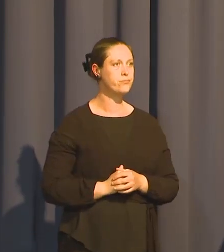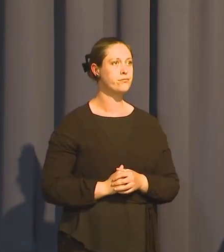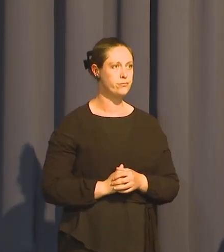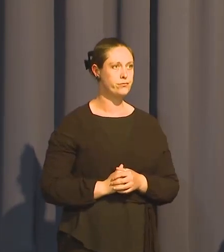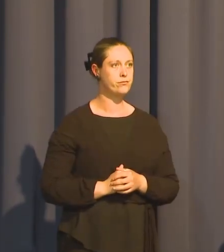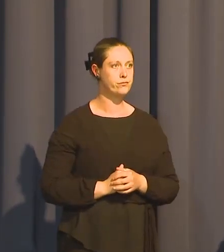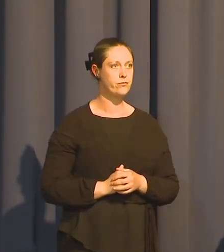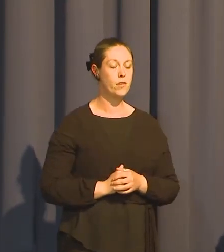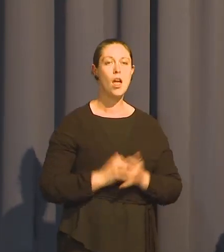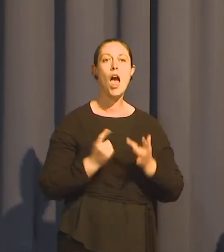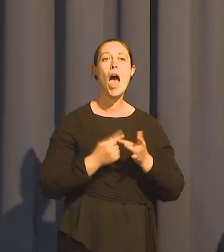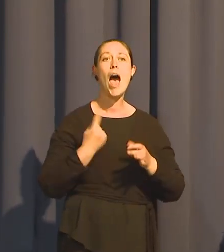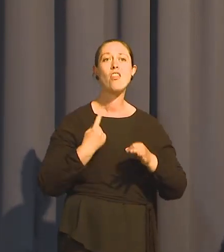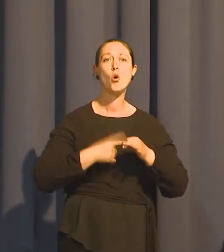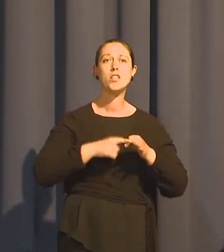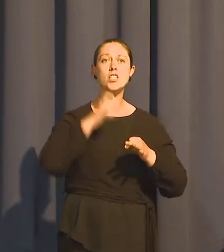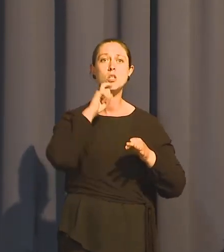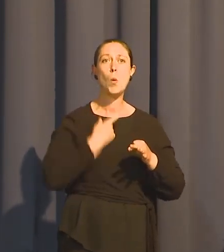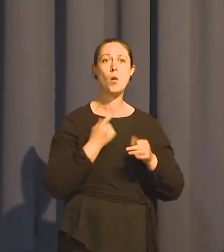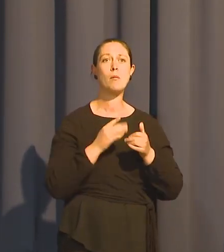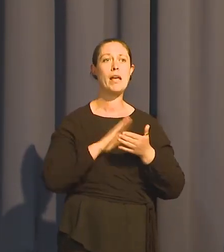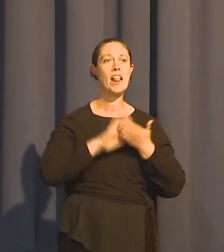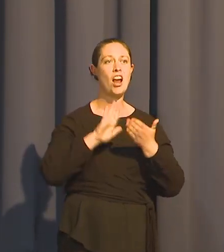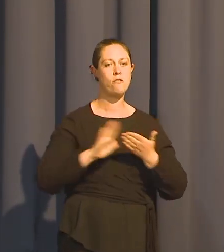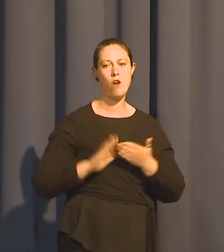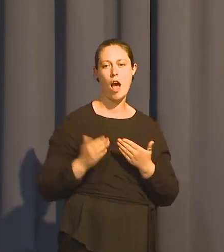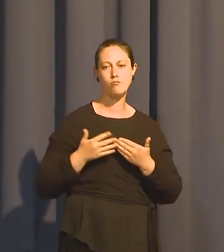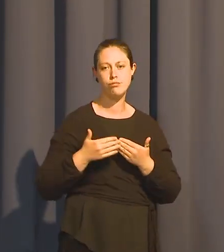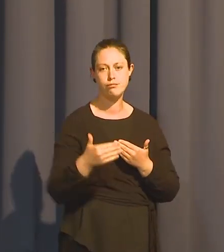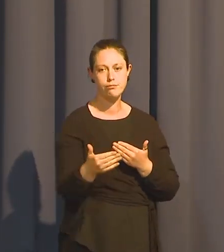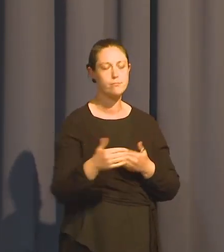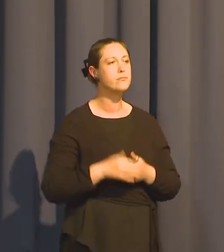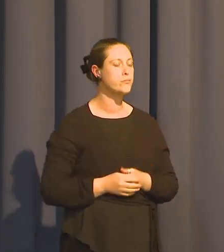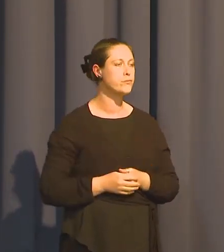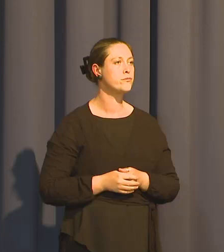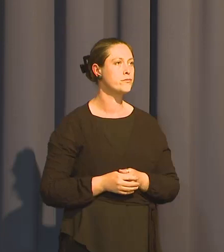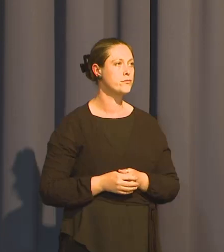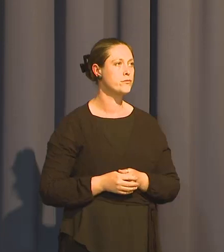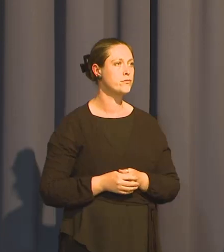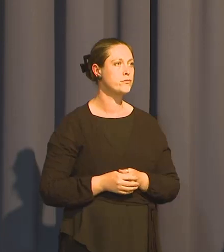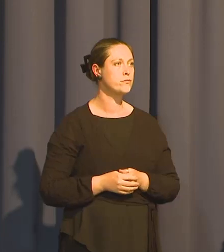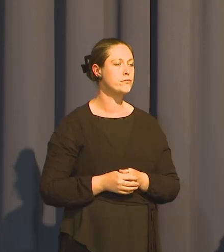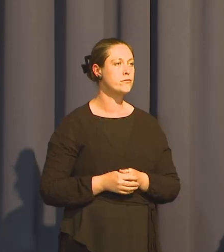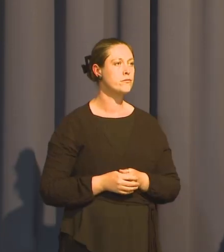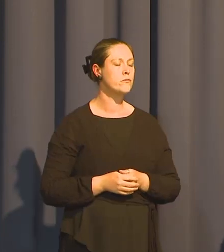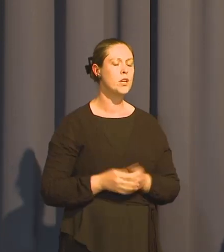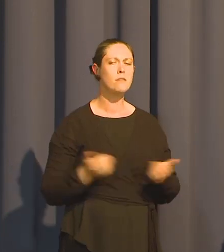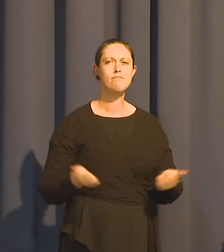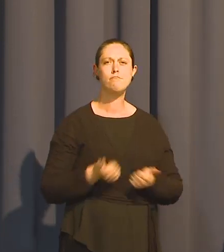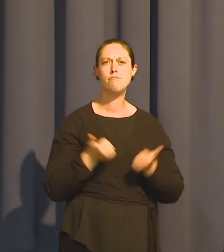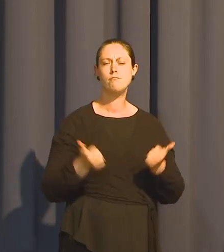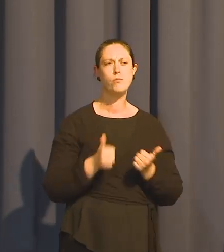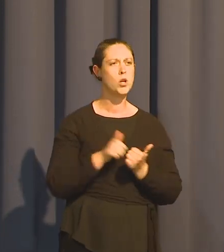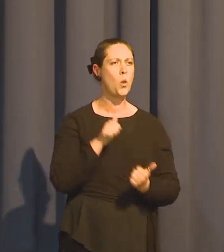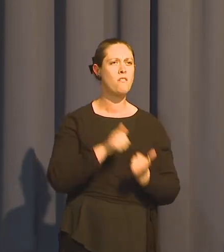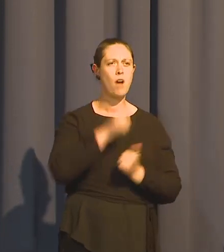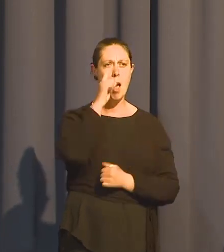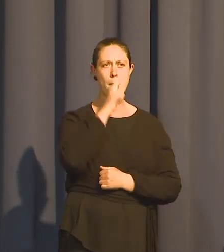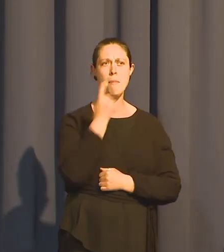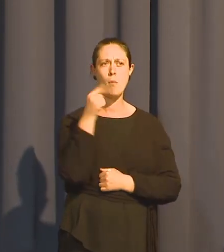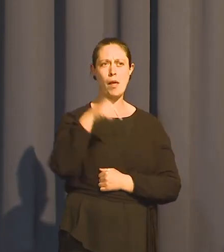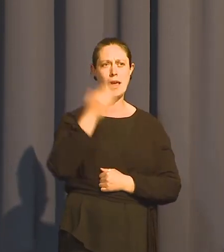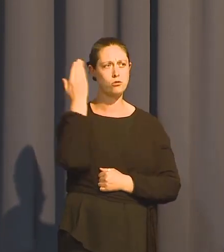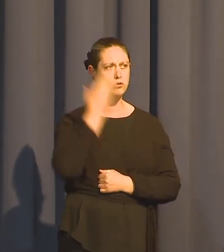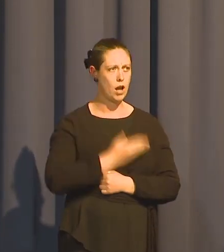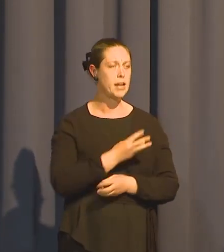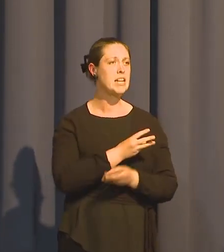will be answered as we proceed this evening. We have a large number of very qualified people here this evening, some of whom